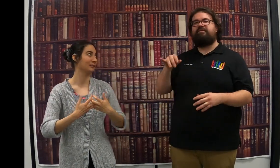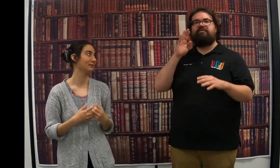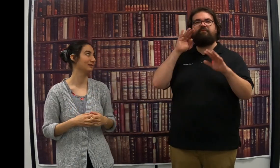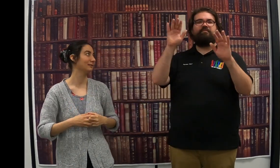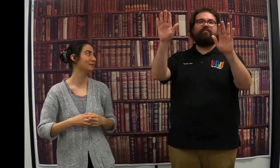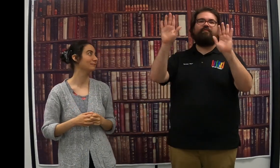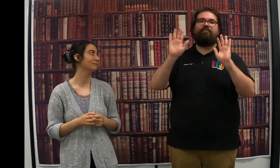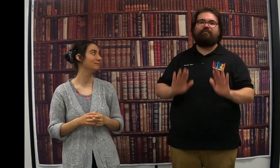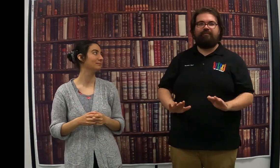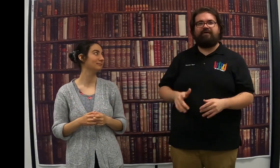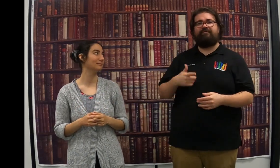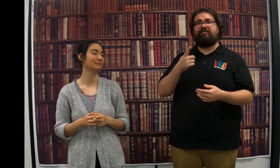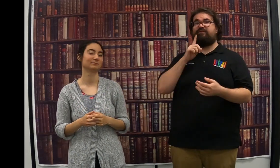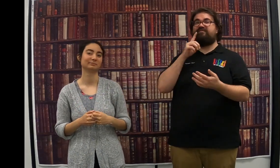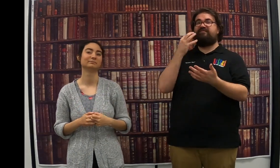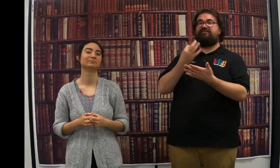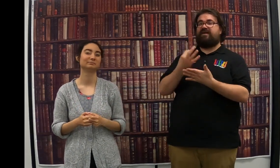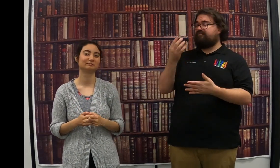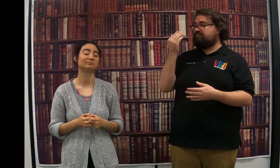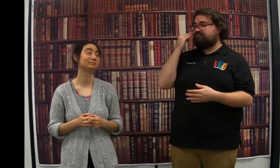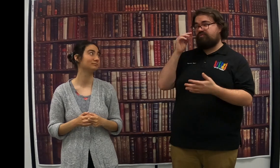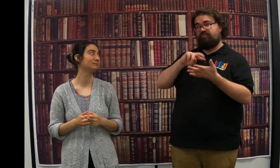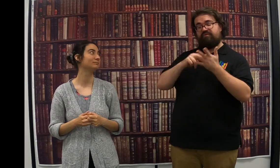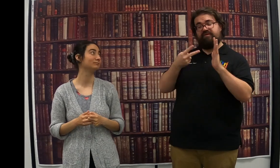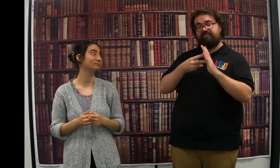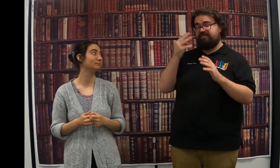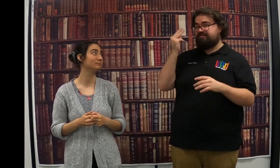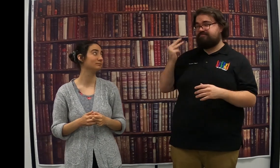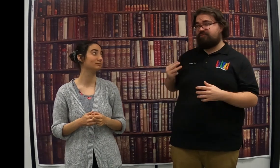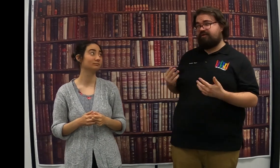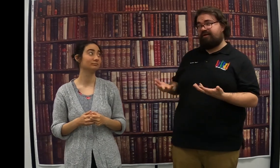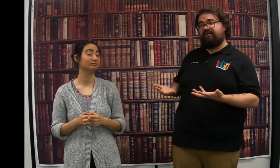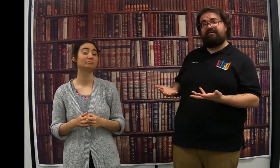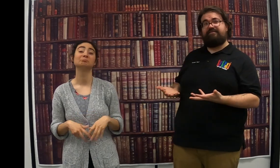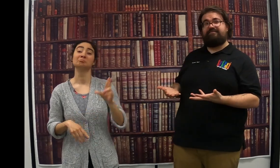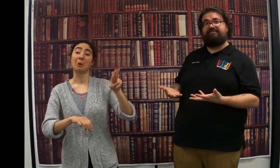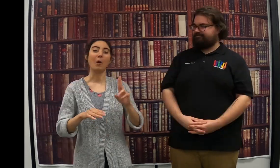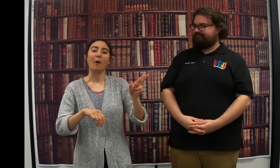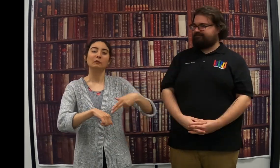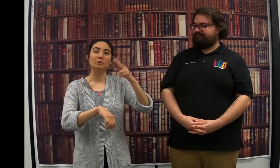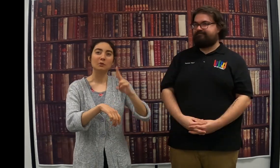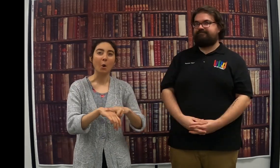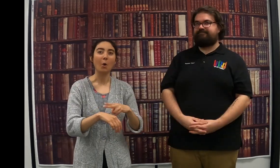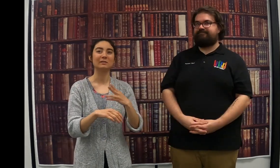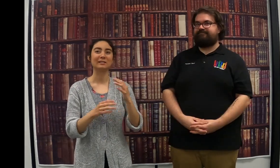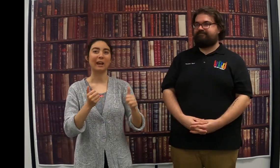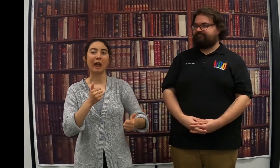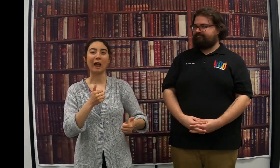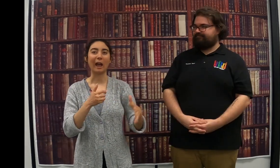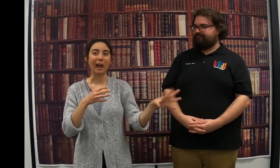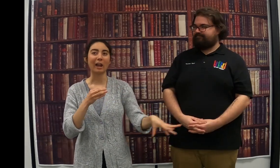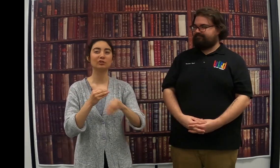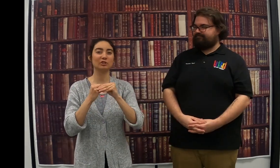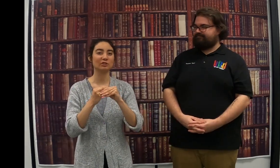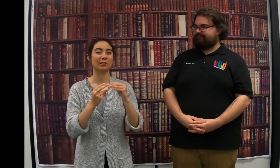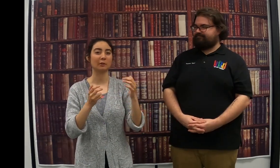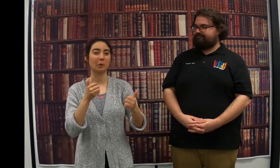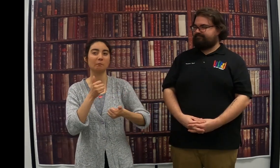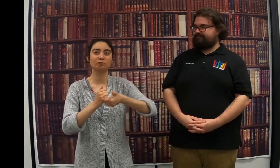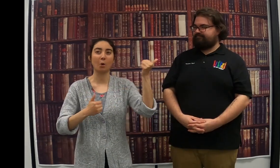would be delightful. In fact, you know what that means, Morgana. Well, of course. In addition to the most beautiful tunes cascading